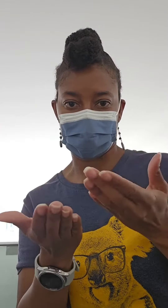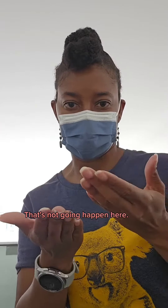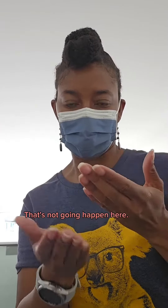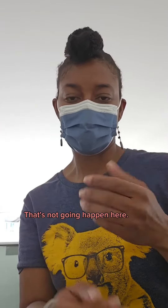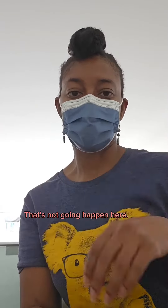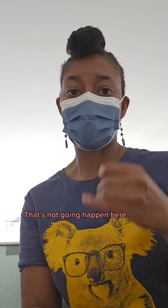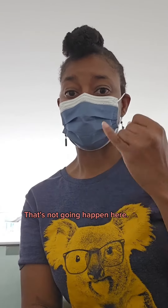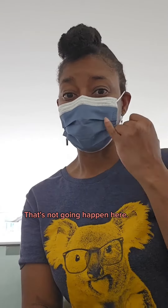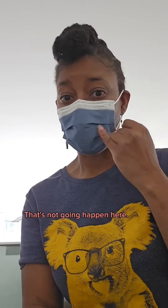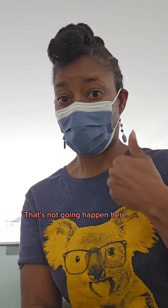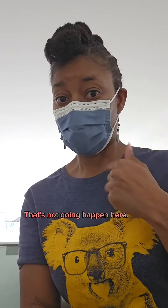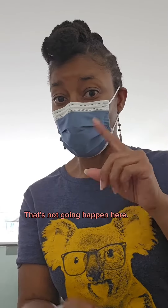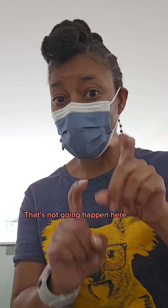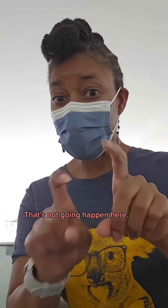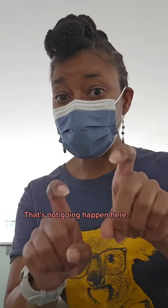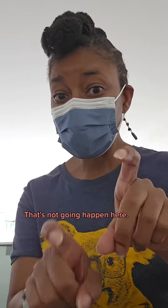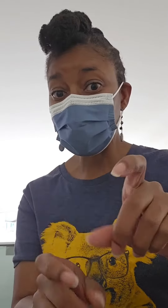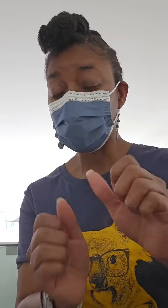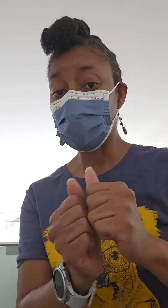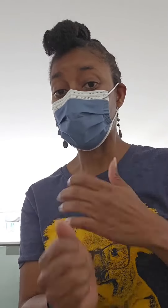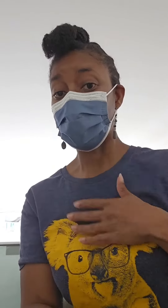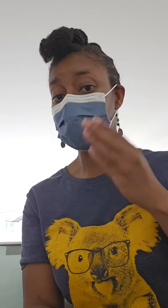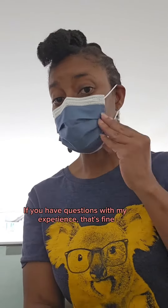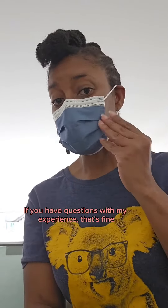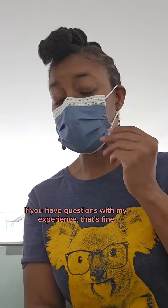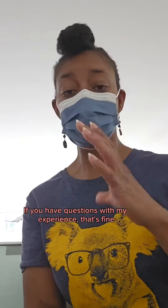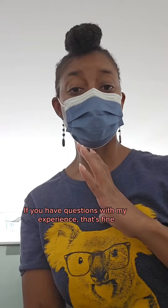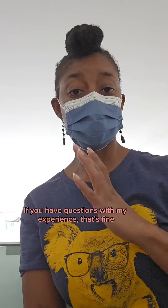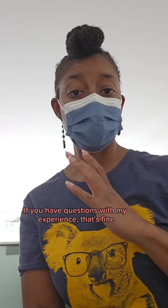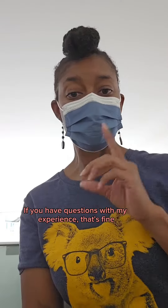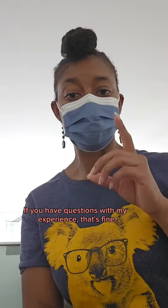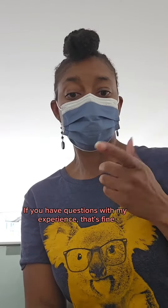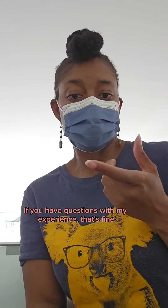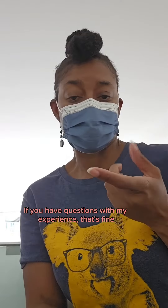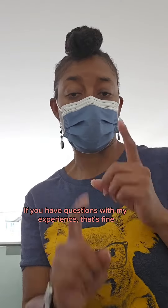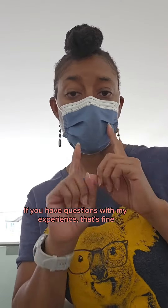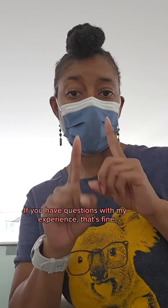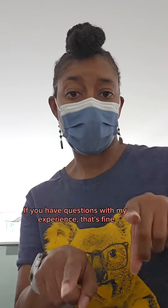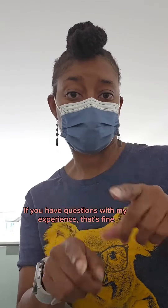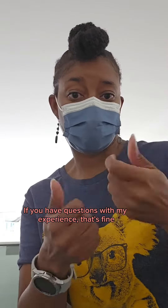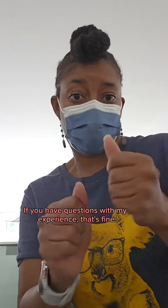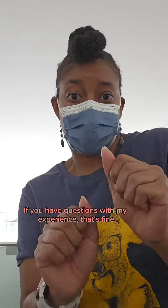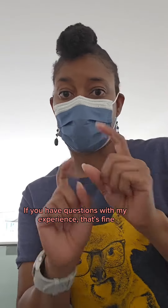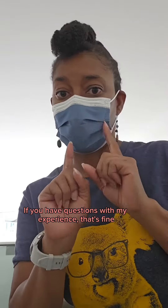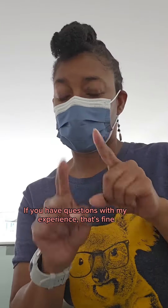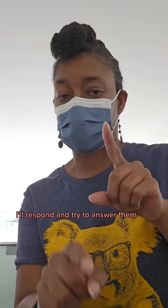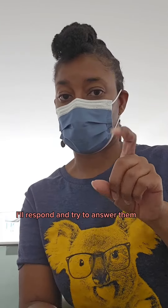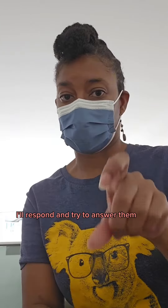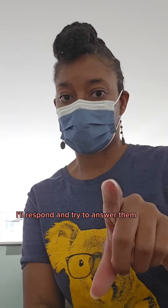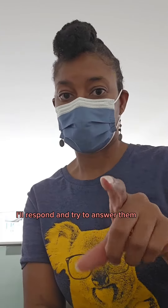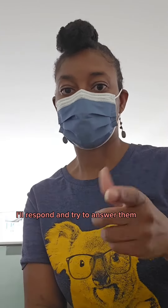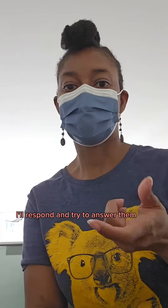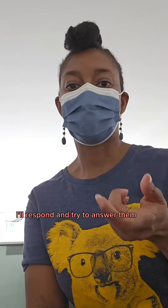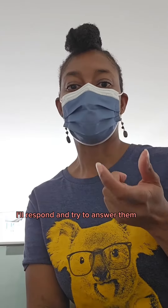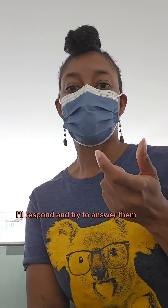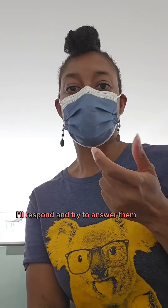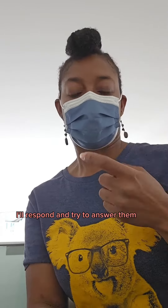No, that's not gonna happen here. If you have questions with my experience, that's fine. I'll respond and try to answer them.